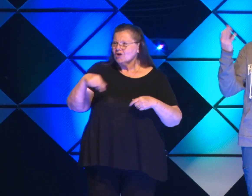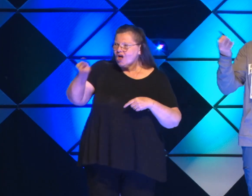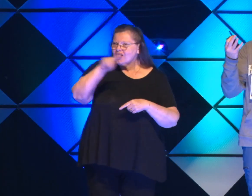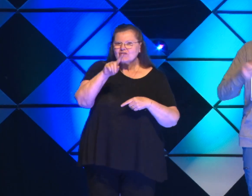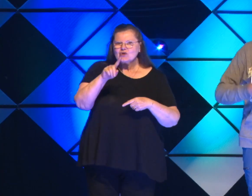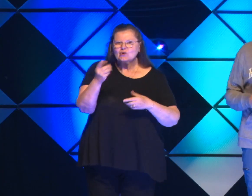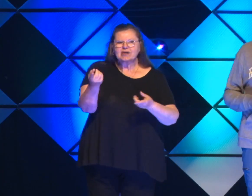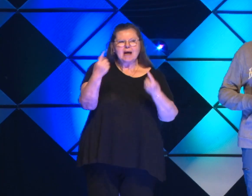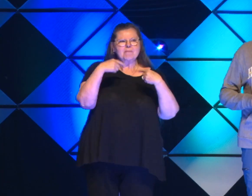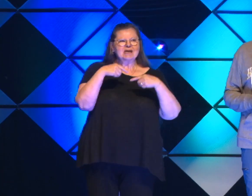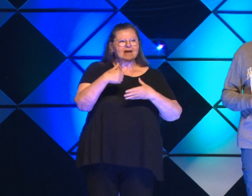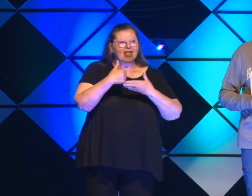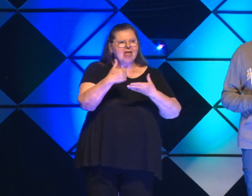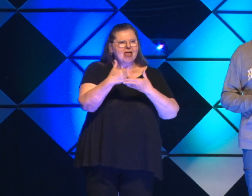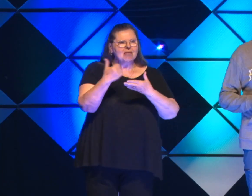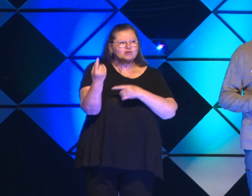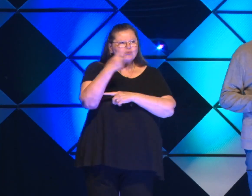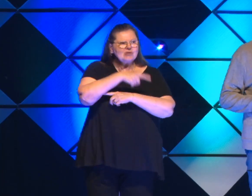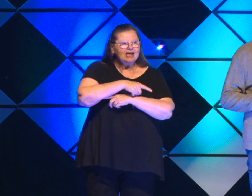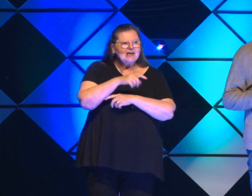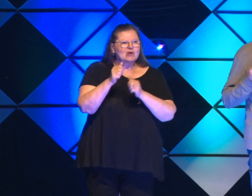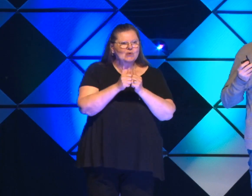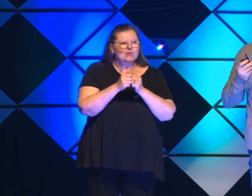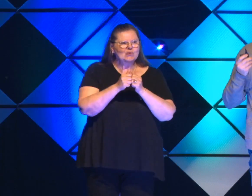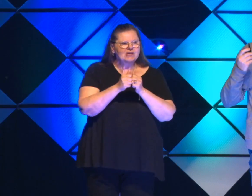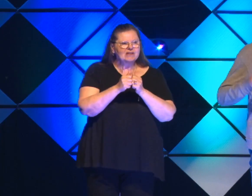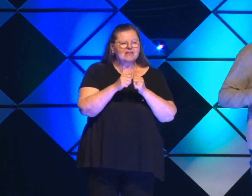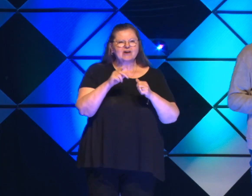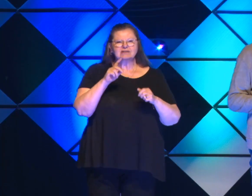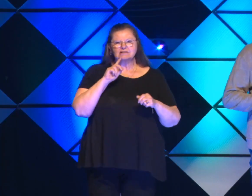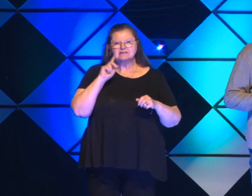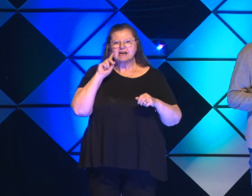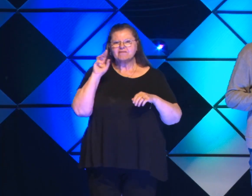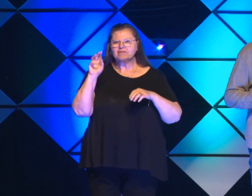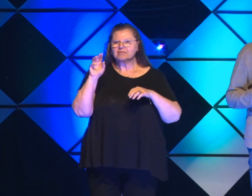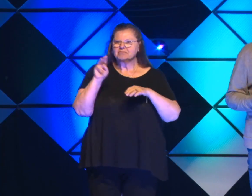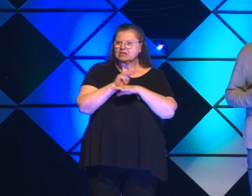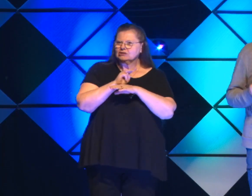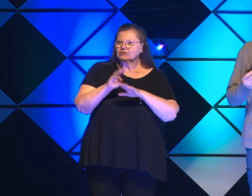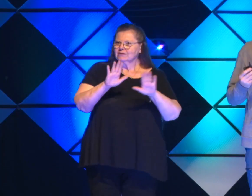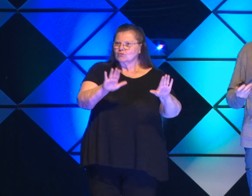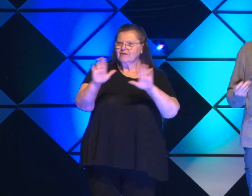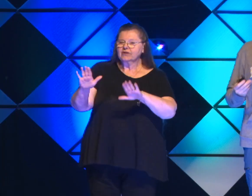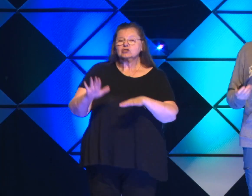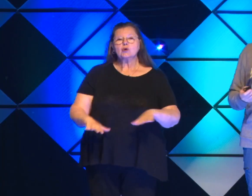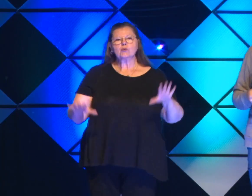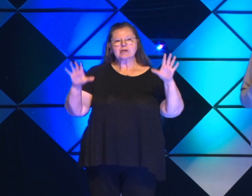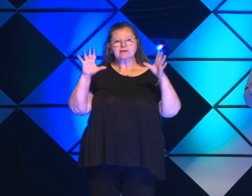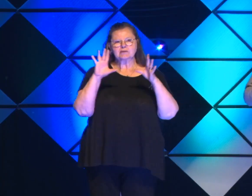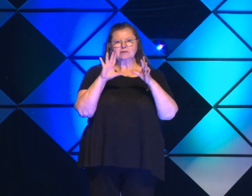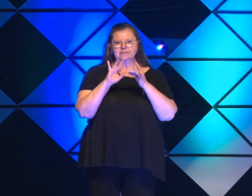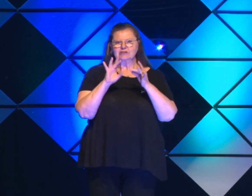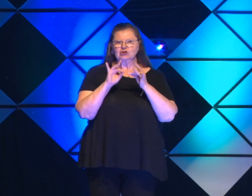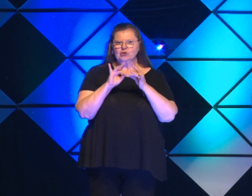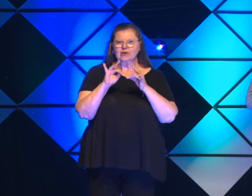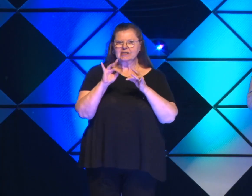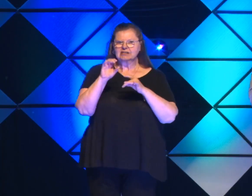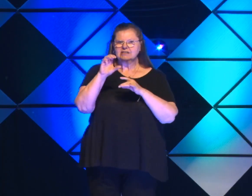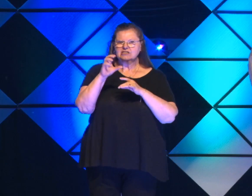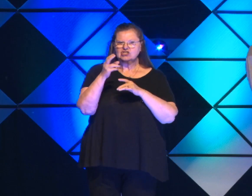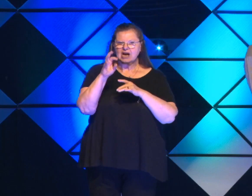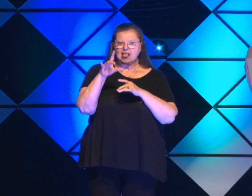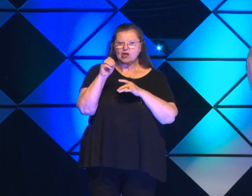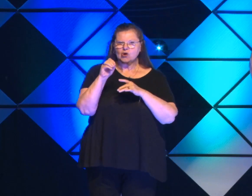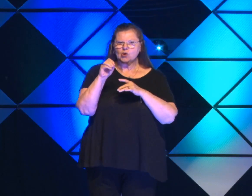are kind of stepping in and helping us out with our with our deaf ministry, it's wonderful. So it's kind of a cool story, right, that Shiloh shared there. Do you